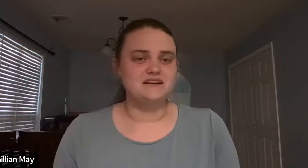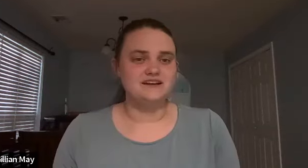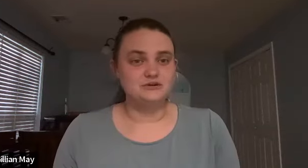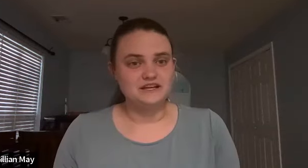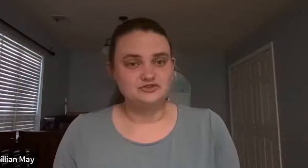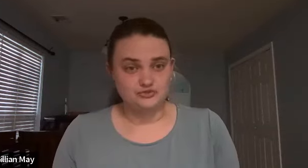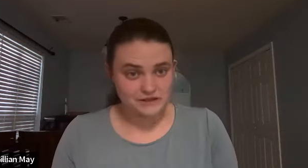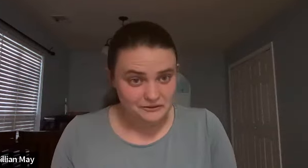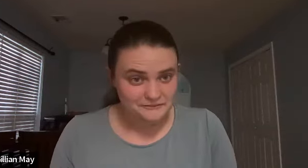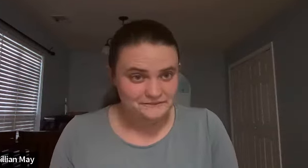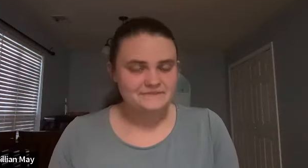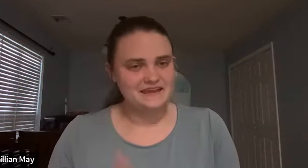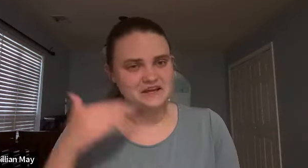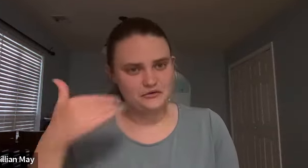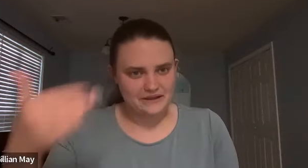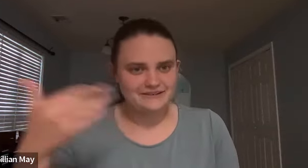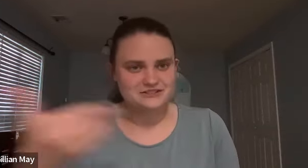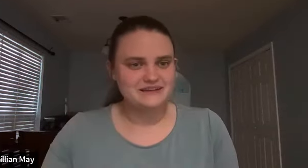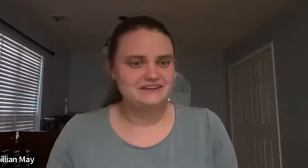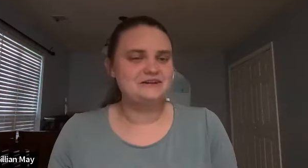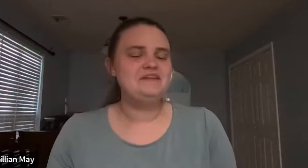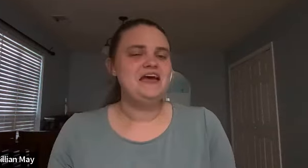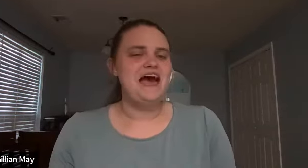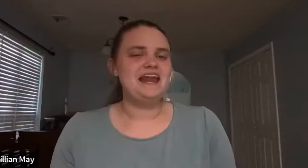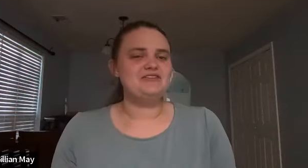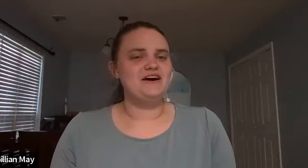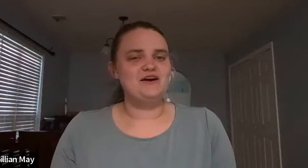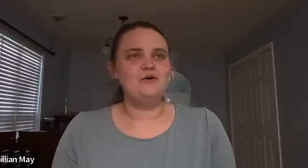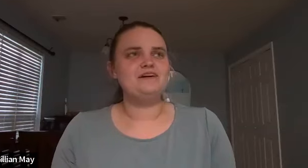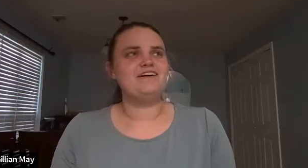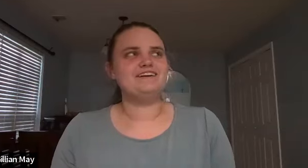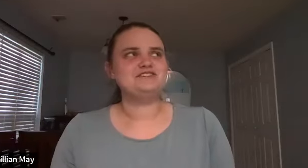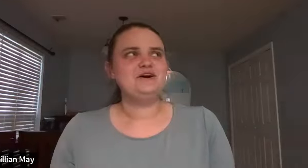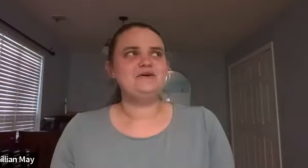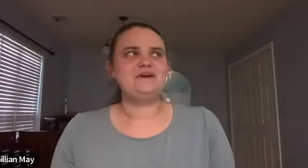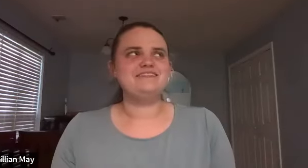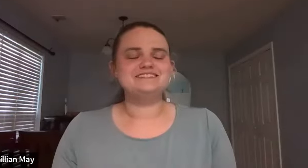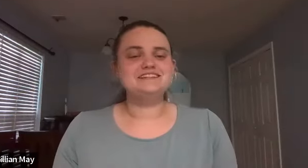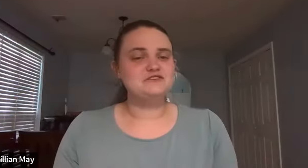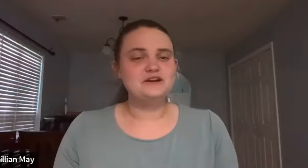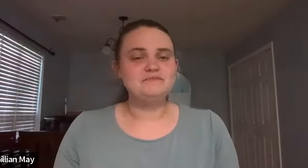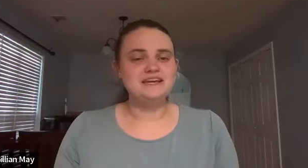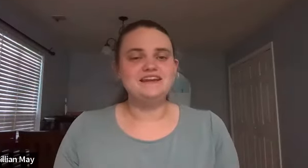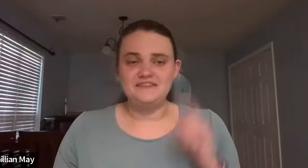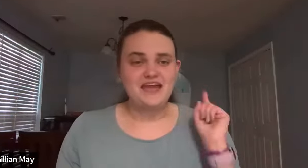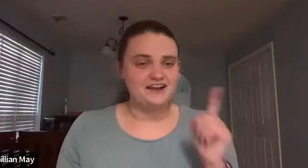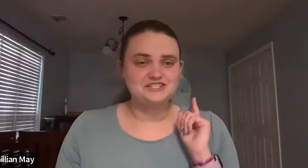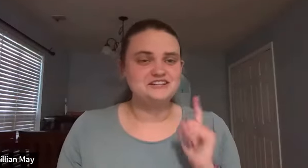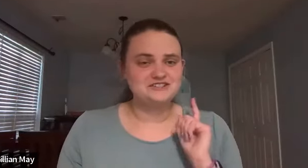a tornado drill like another week or two later. And I thought, oh my gosh, okay, this is either going to mean that they actually understood